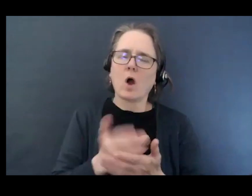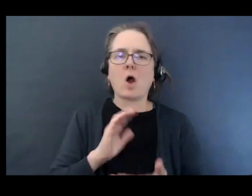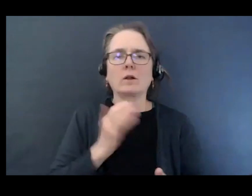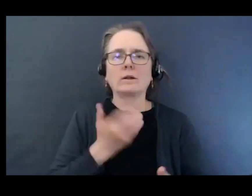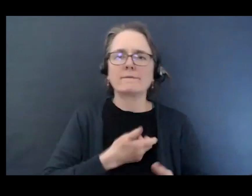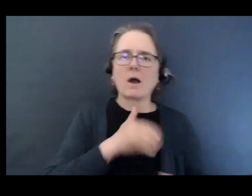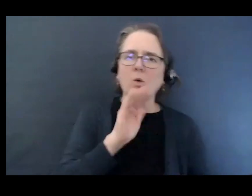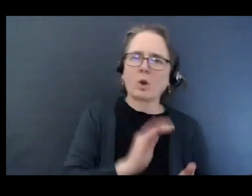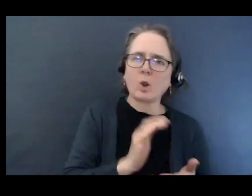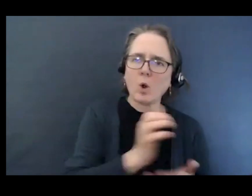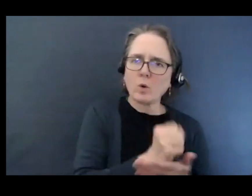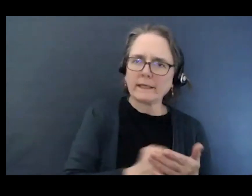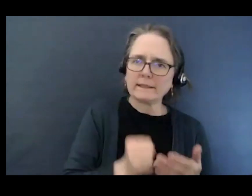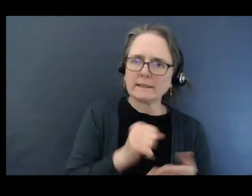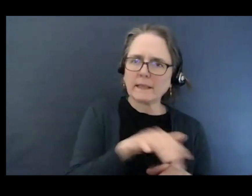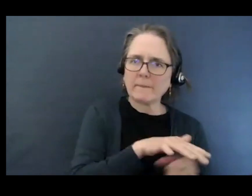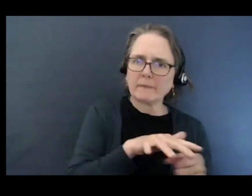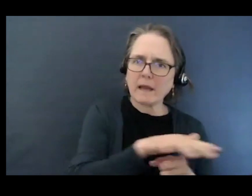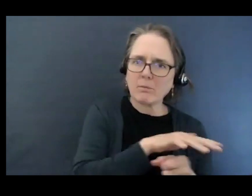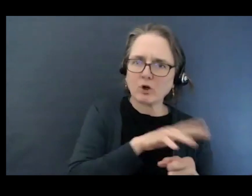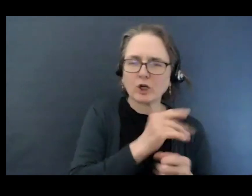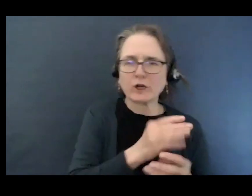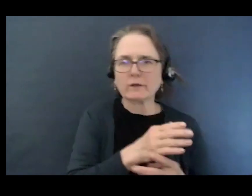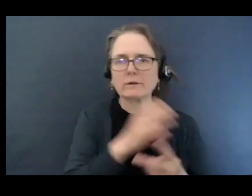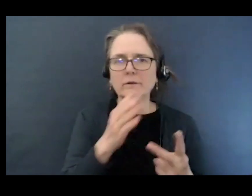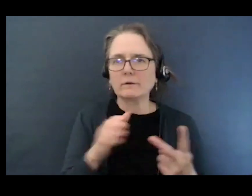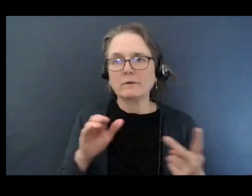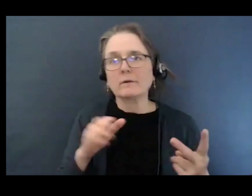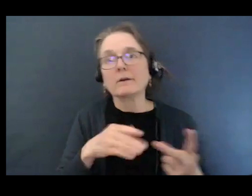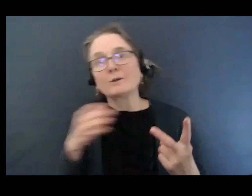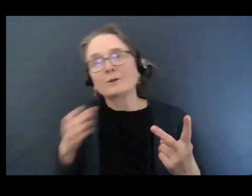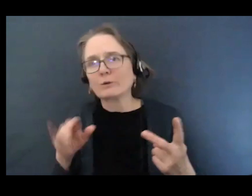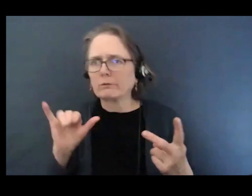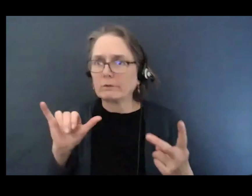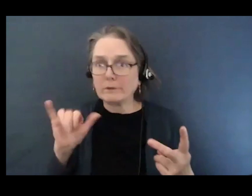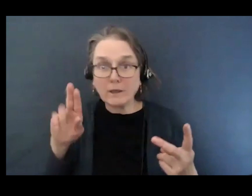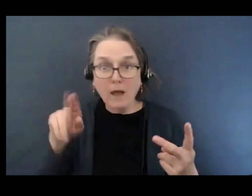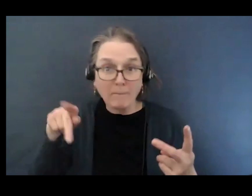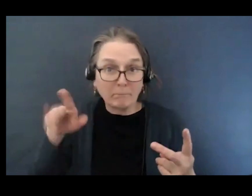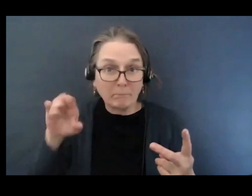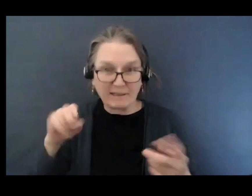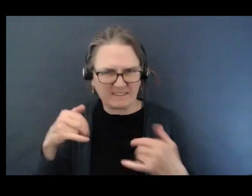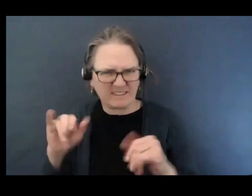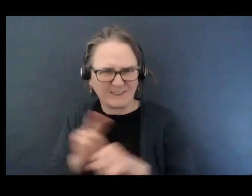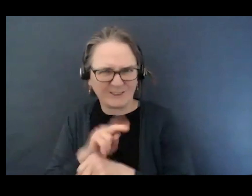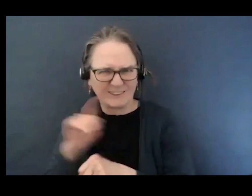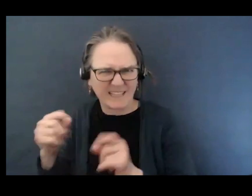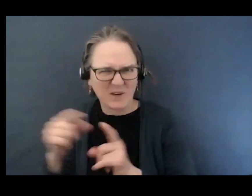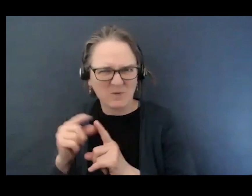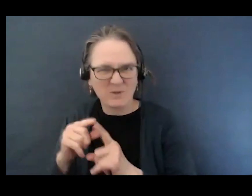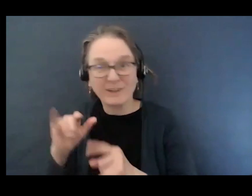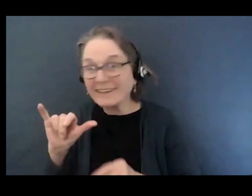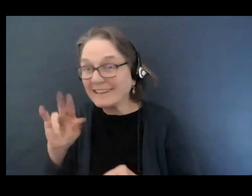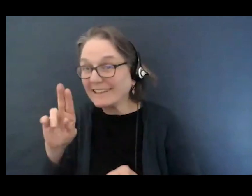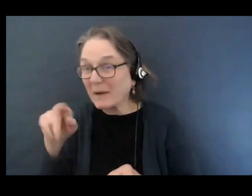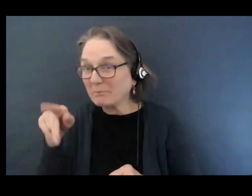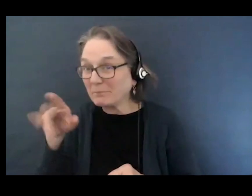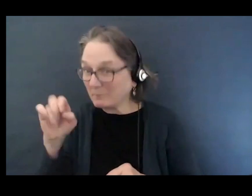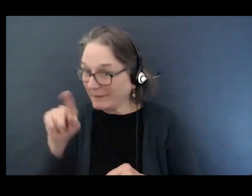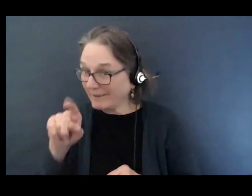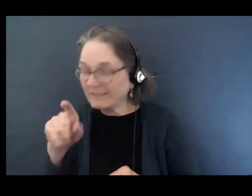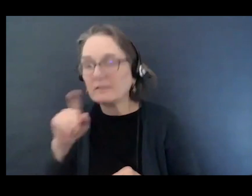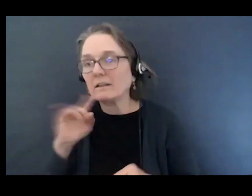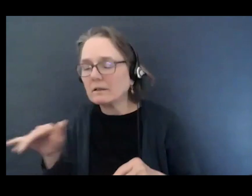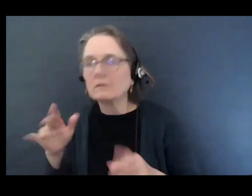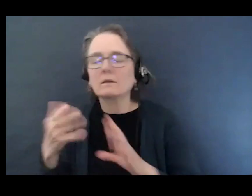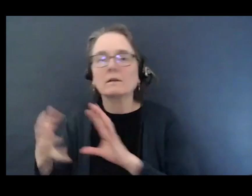connecting lower income neighborhoods, where yuppie, I don't know, is yuppie still a term? Yuppie housing, commercial, office, that sort